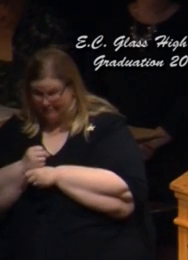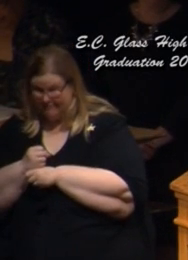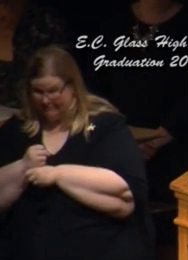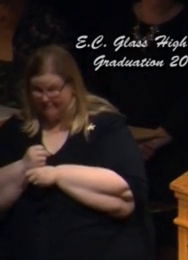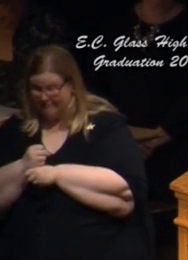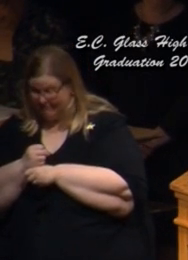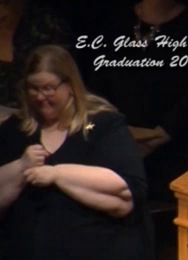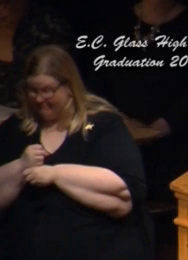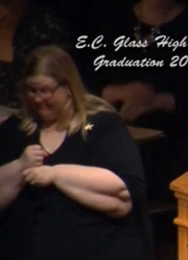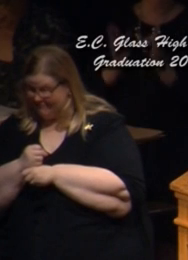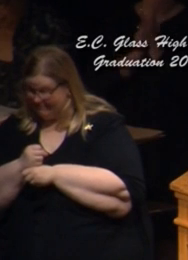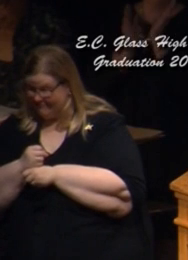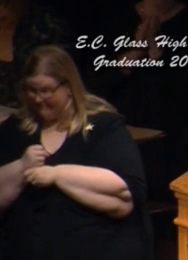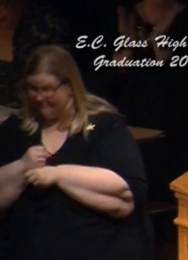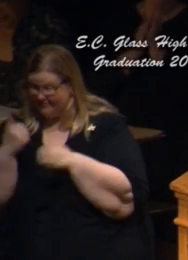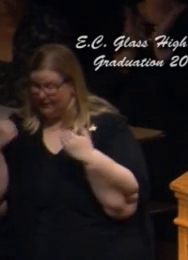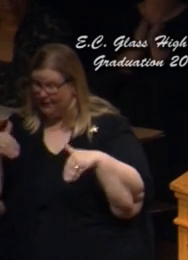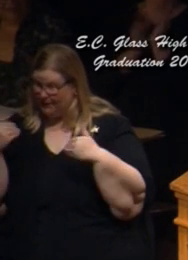And